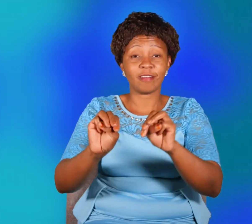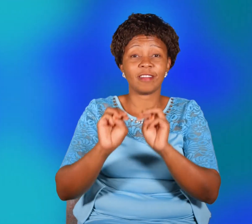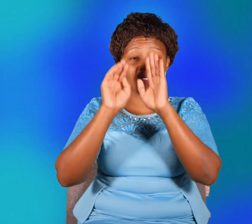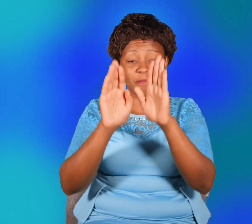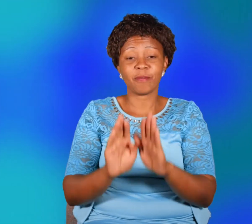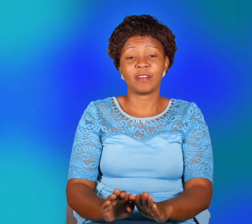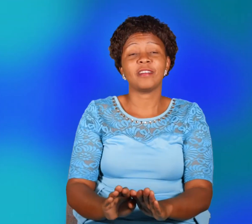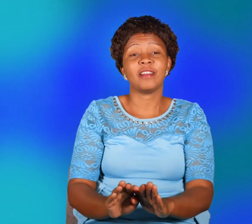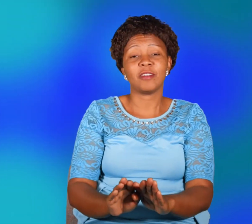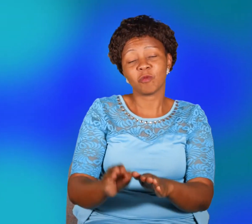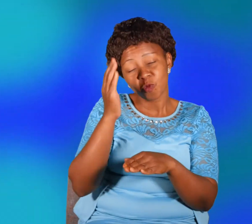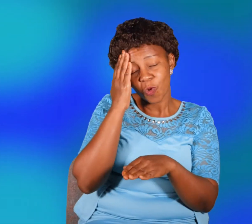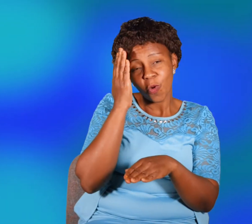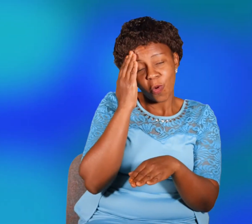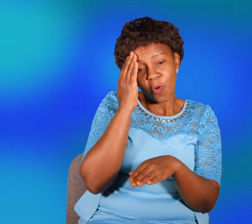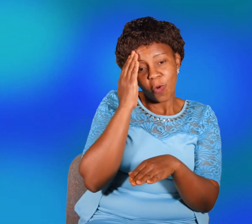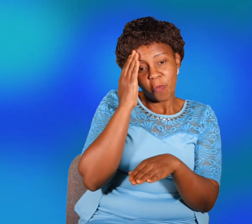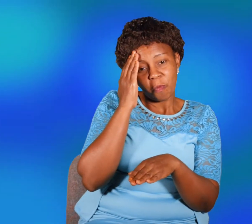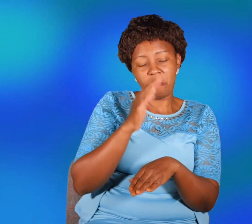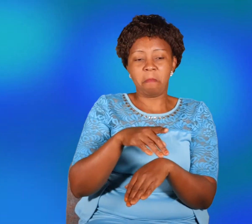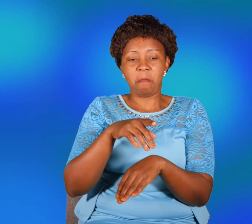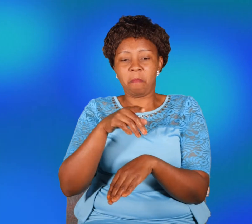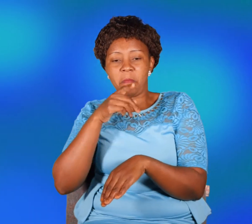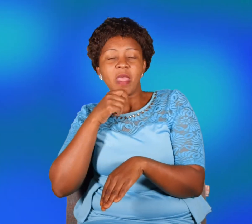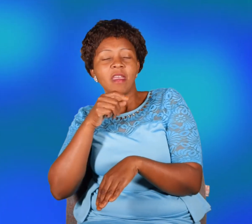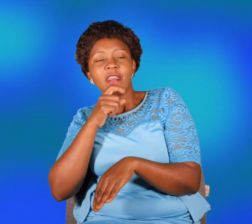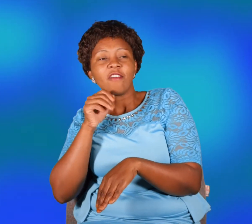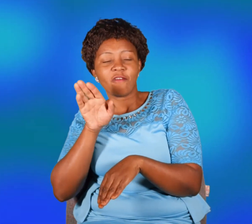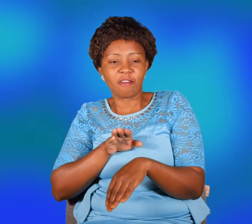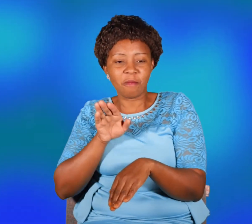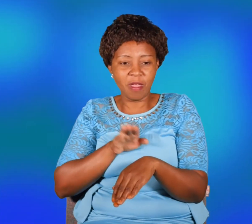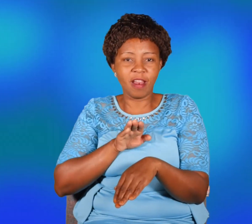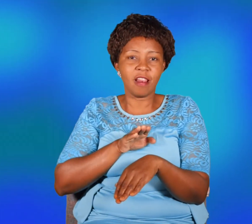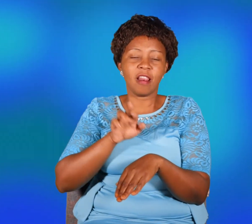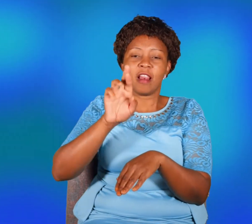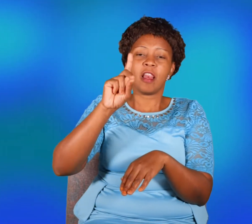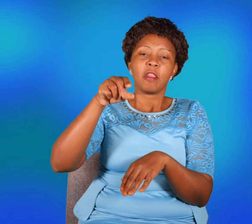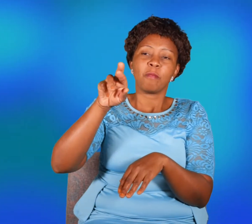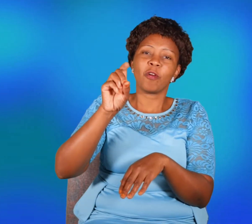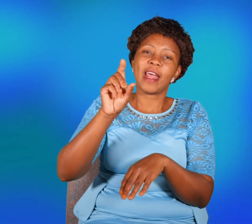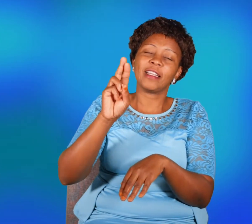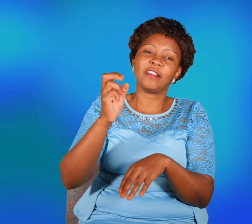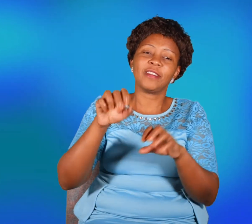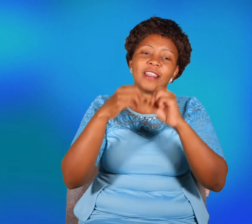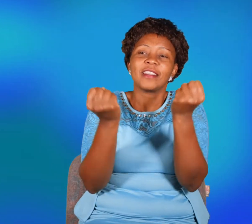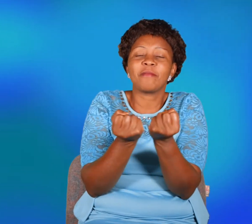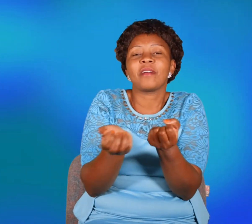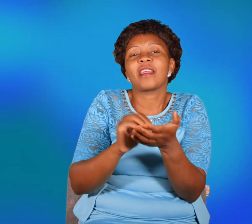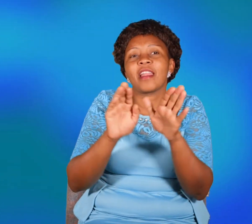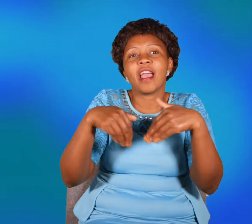it is important for us to examine the male and female reproductive system and how pregnancy